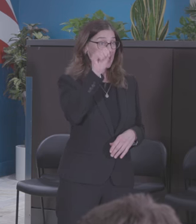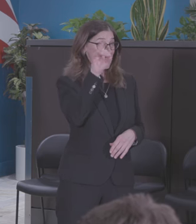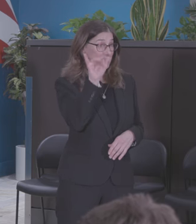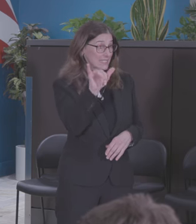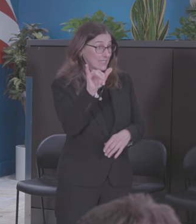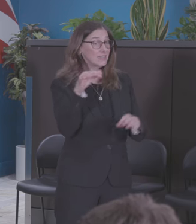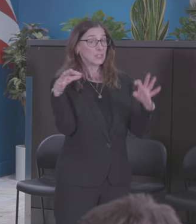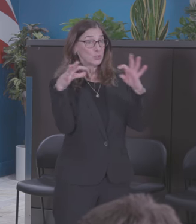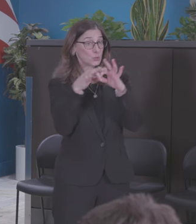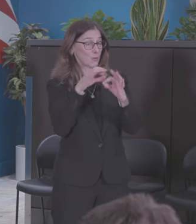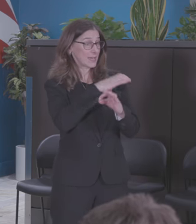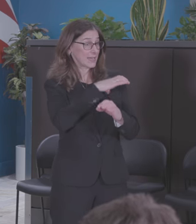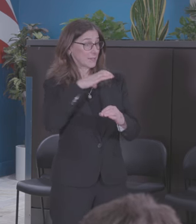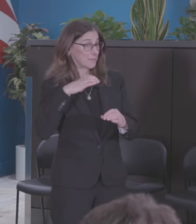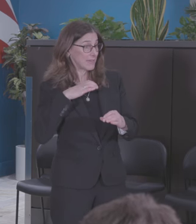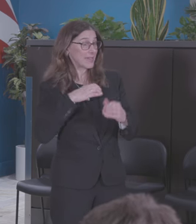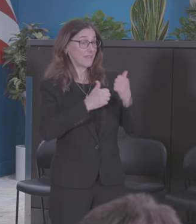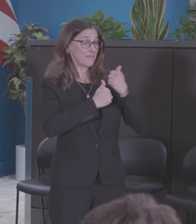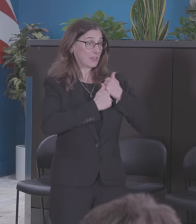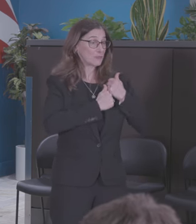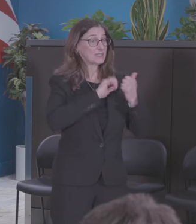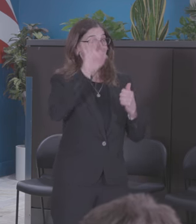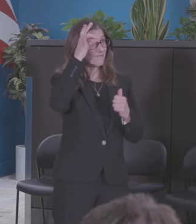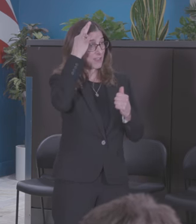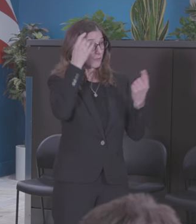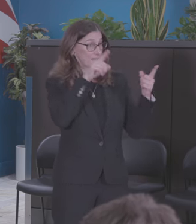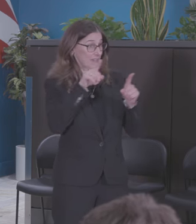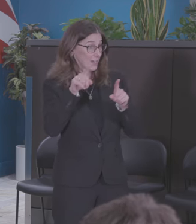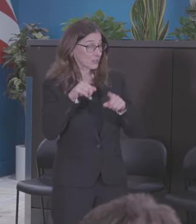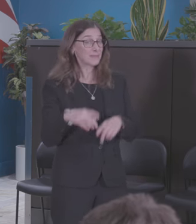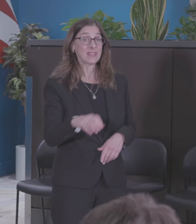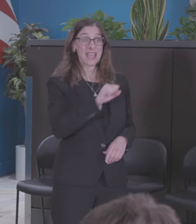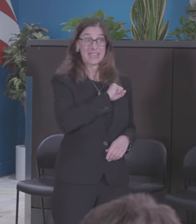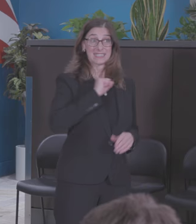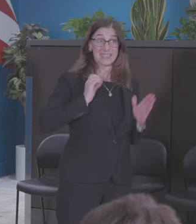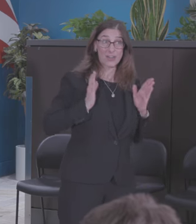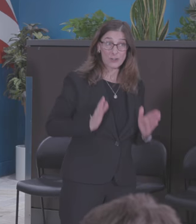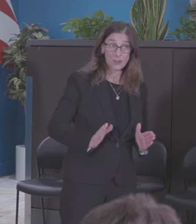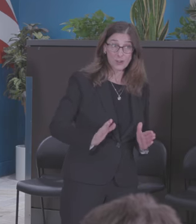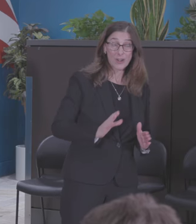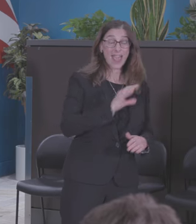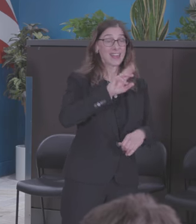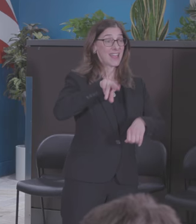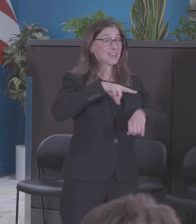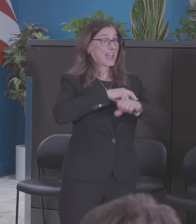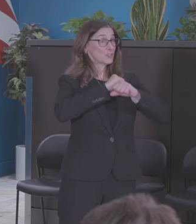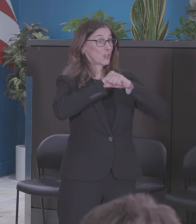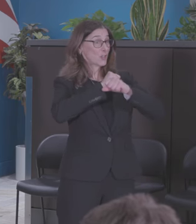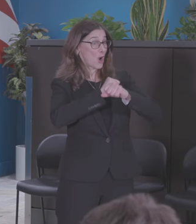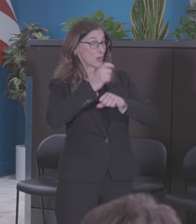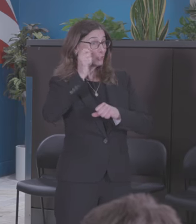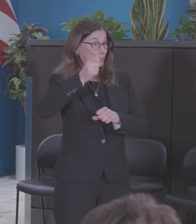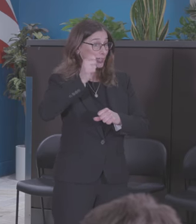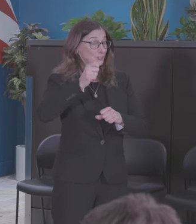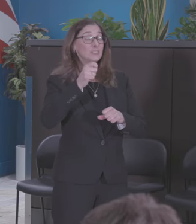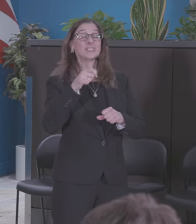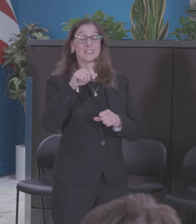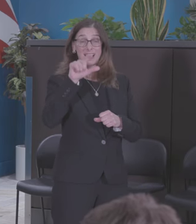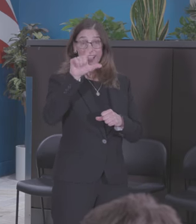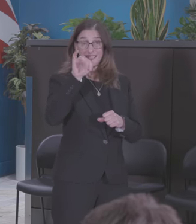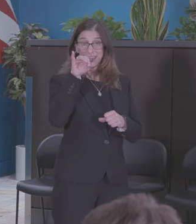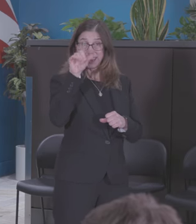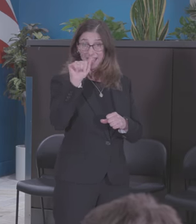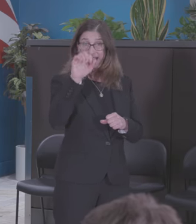on Veterans and Federal Affairs. Senator and National Guard Judge Advocate General Lydia Edwards is with